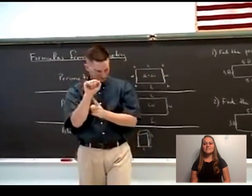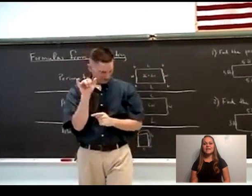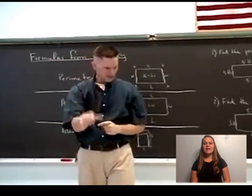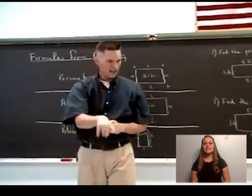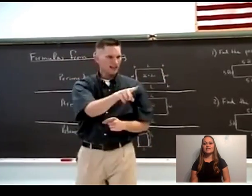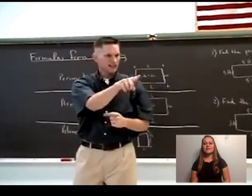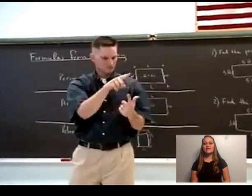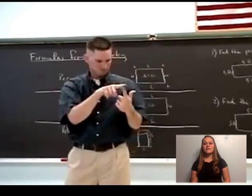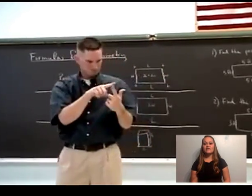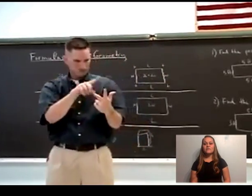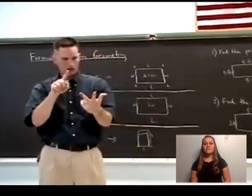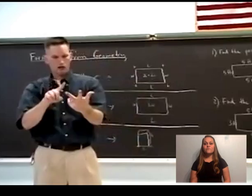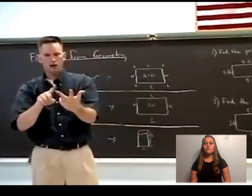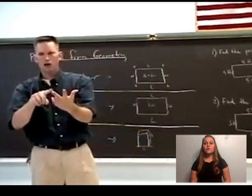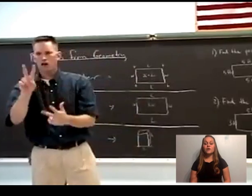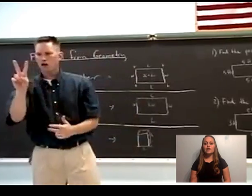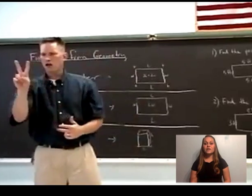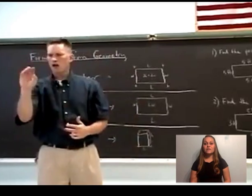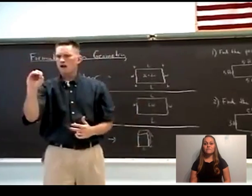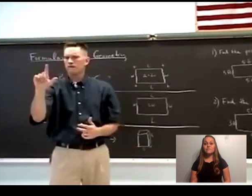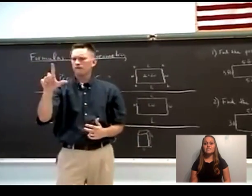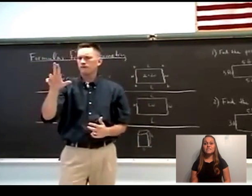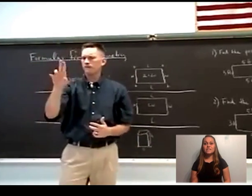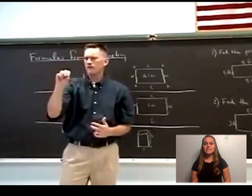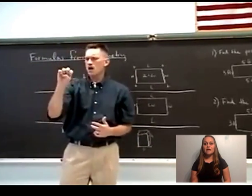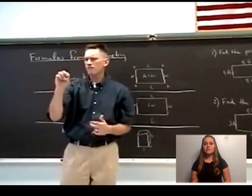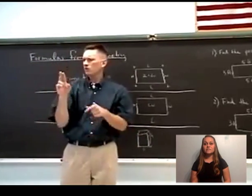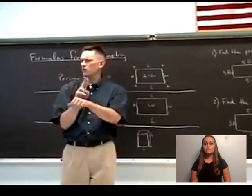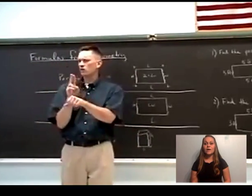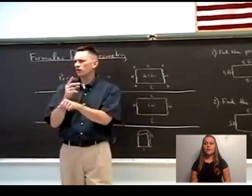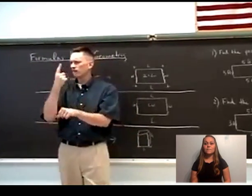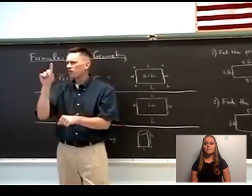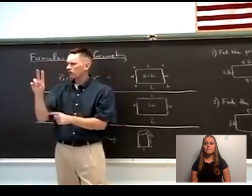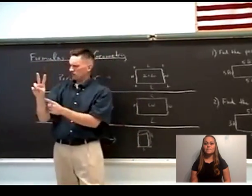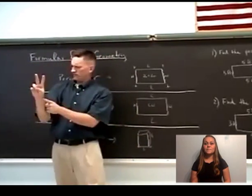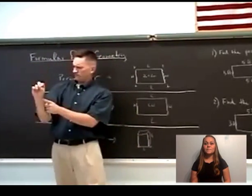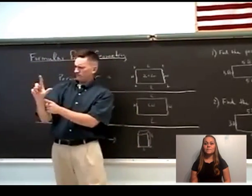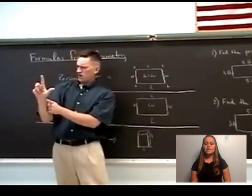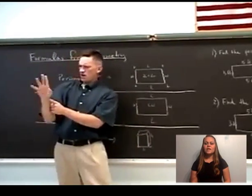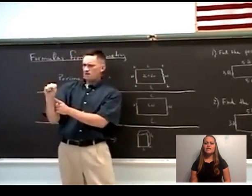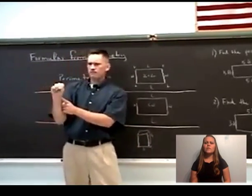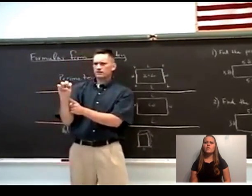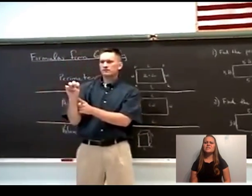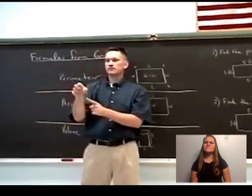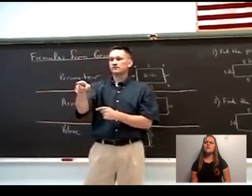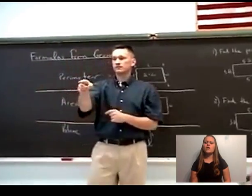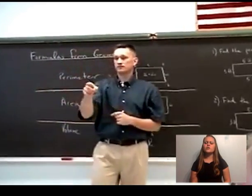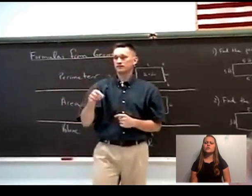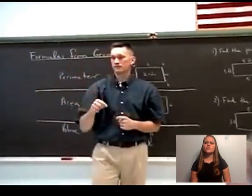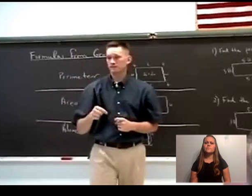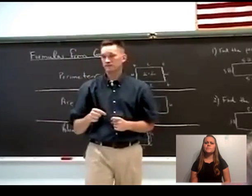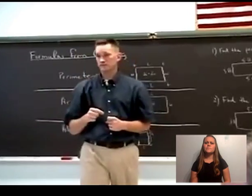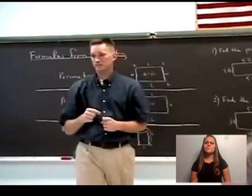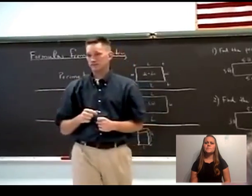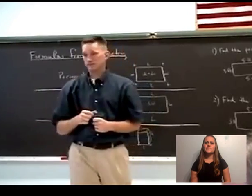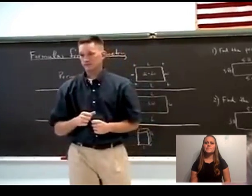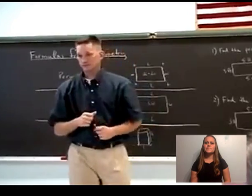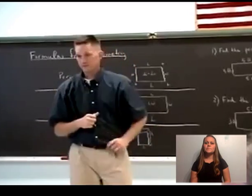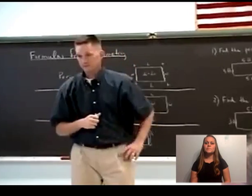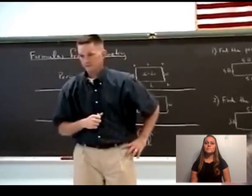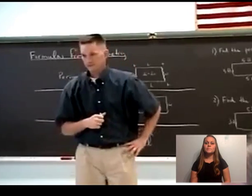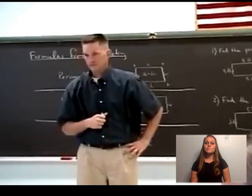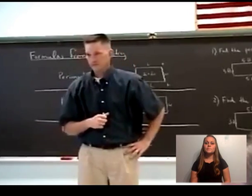Yes, exactly. For ceiling tiles as well. Now, what is volume?